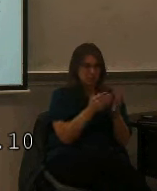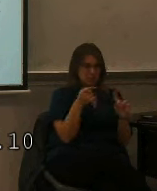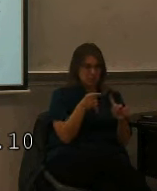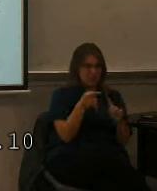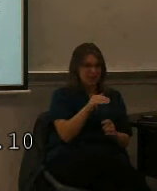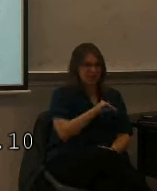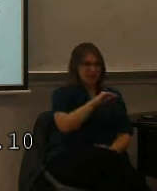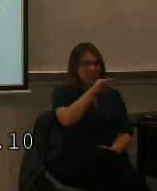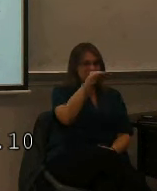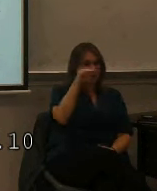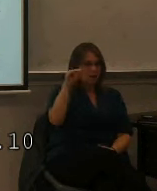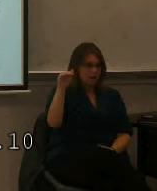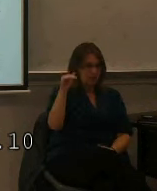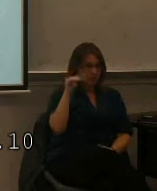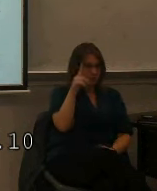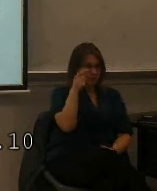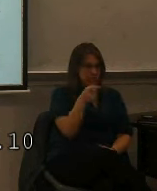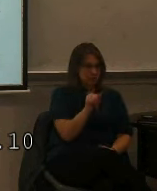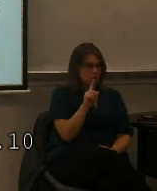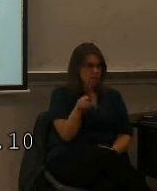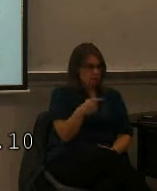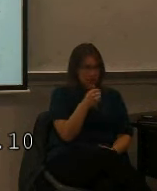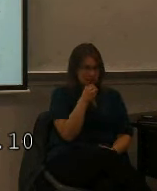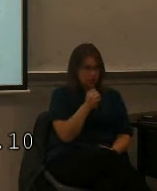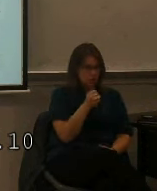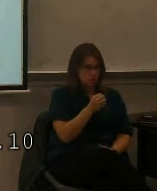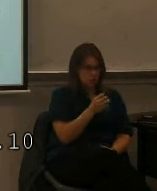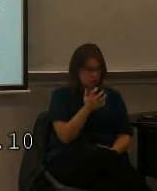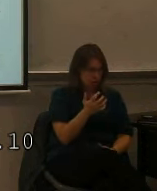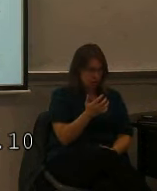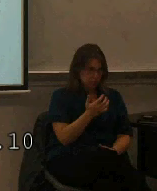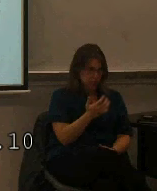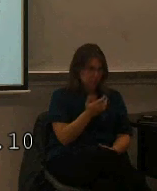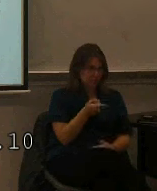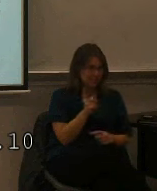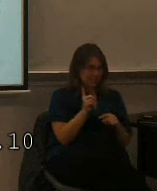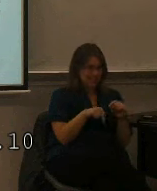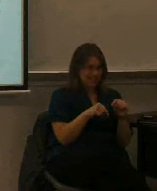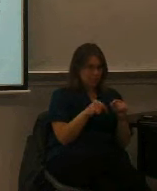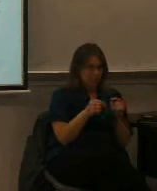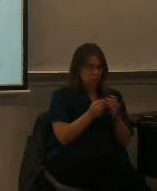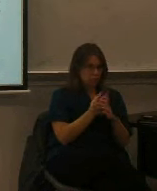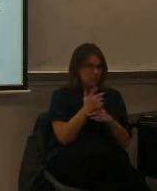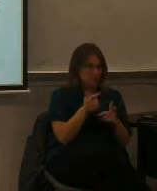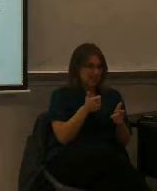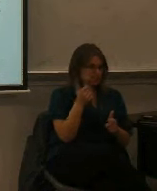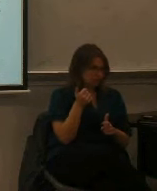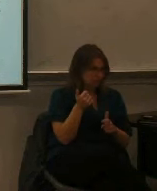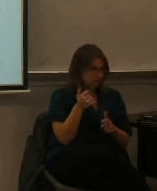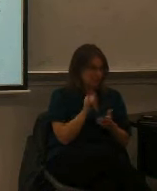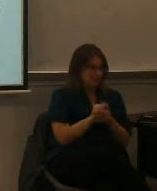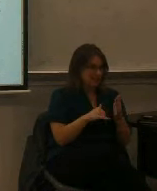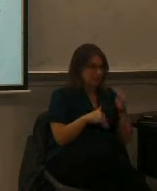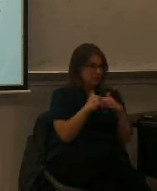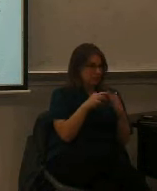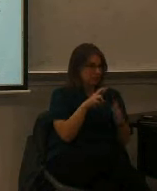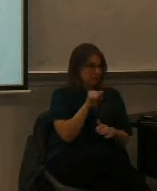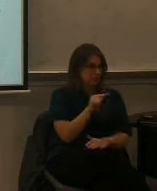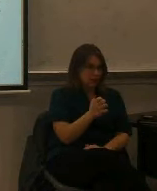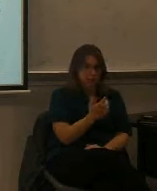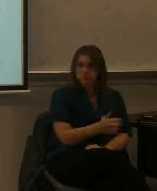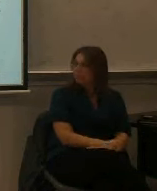they're leveling off here because they can only eat so much, and then they can't grow any faster, and that's the maximum rate.